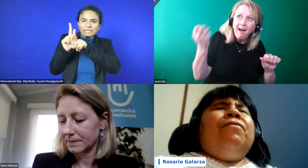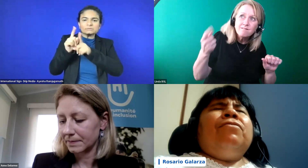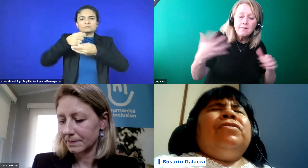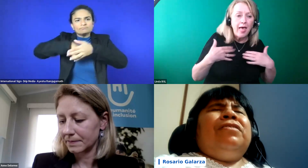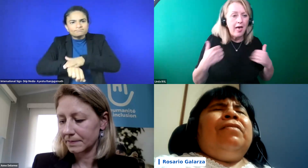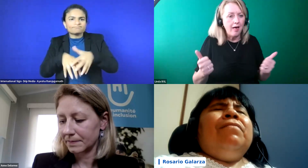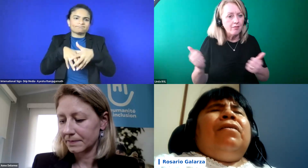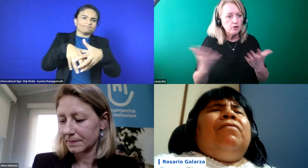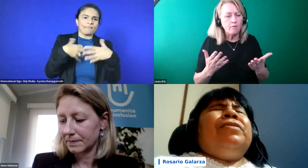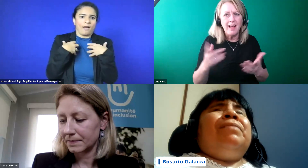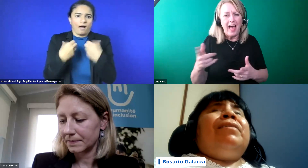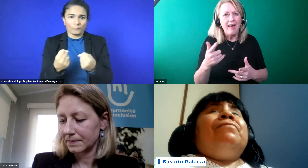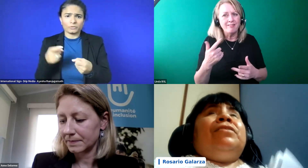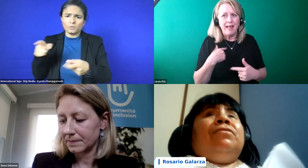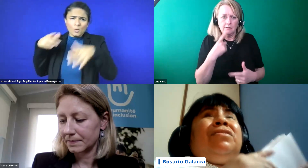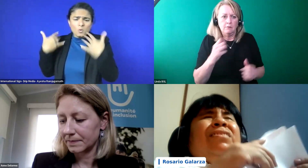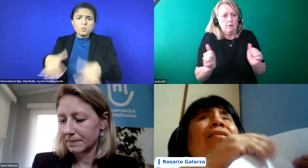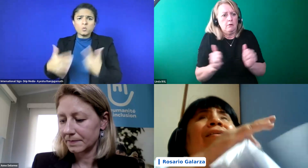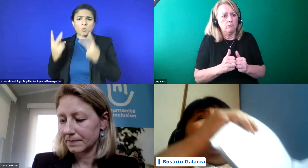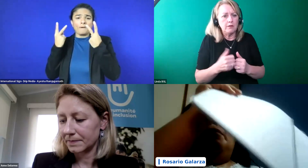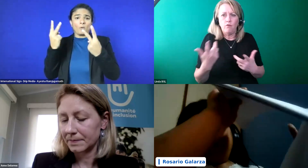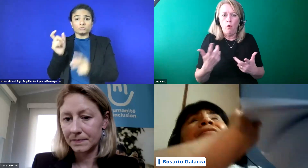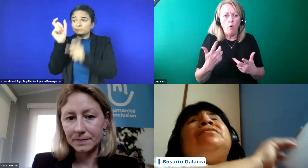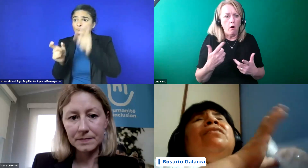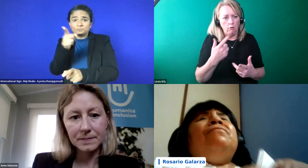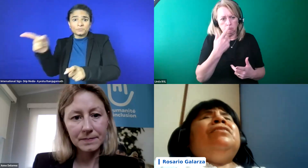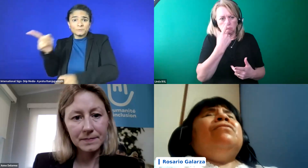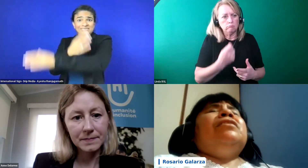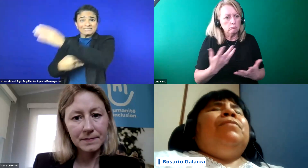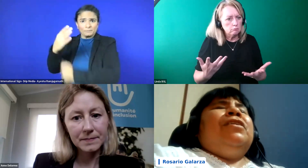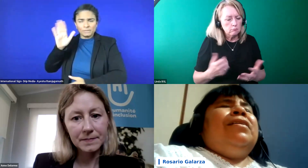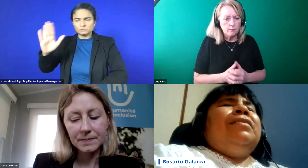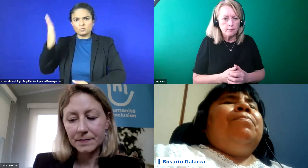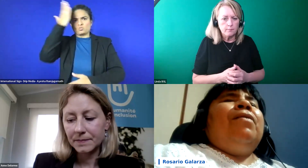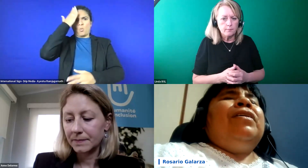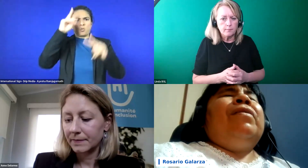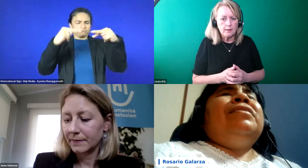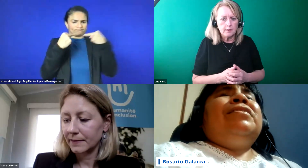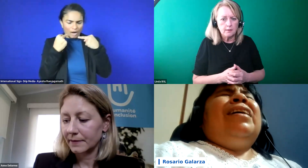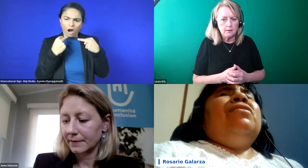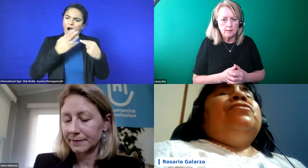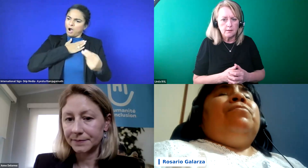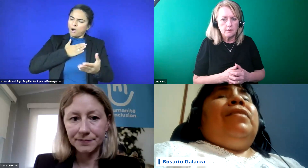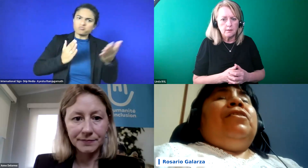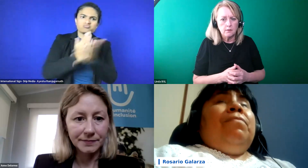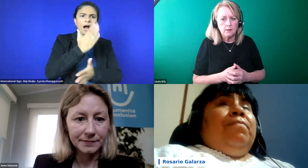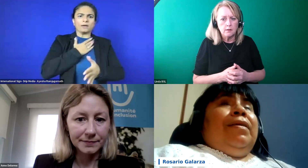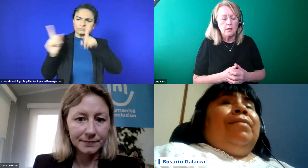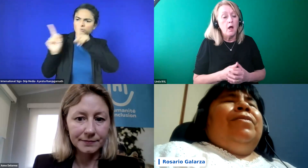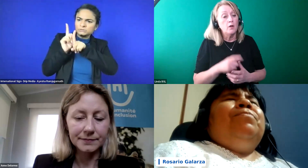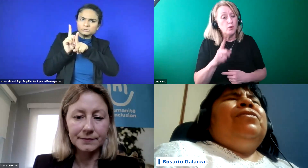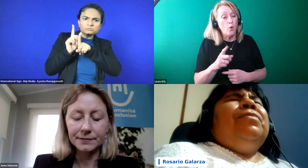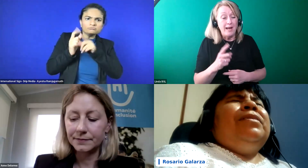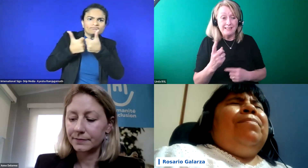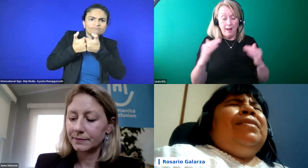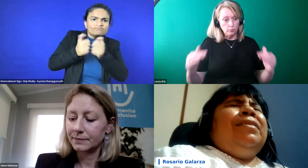and informed consent for several reasons. The first reason especially is about equality and non-discrimination,